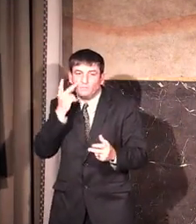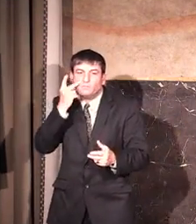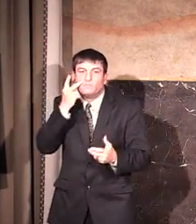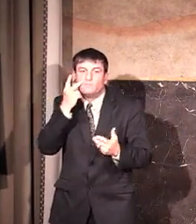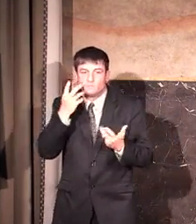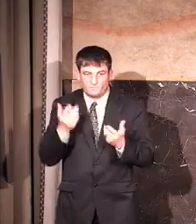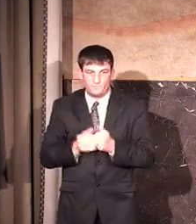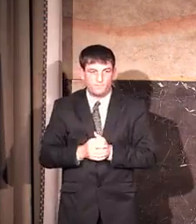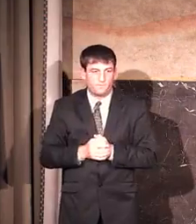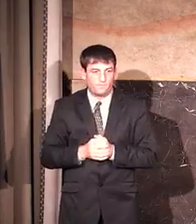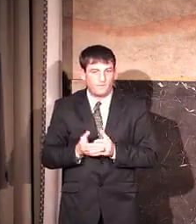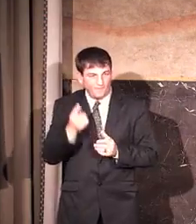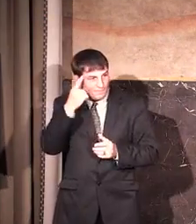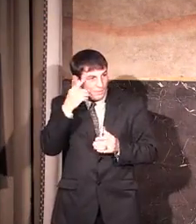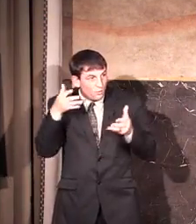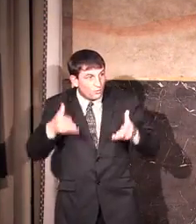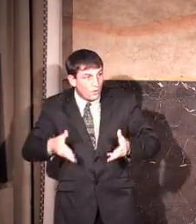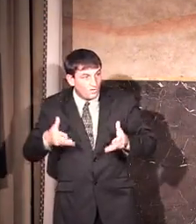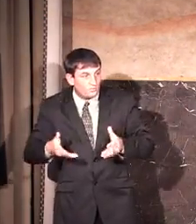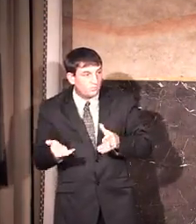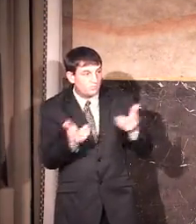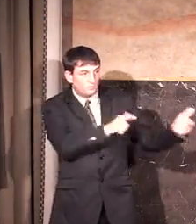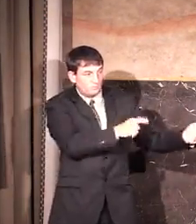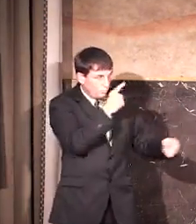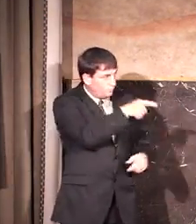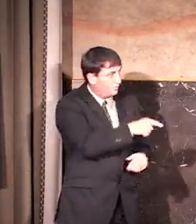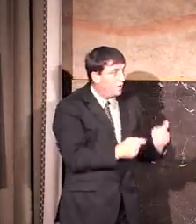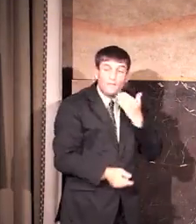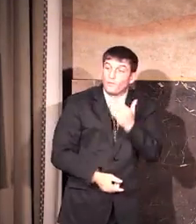Okay, I think the rest are for you. Thank you.